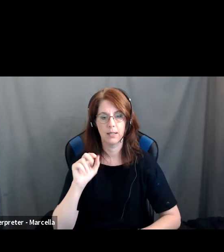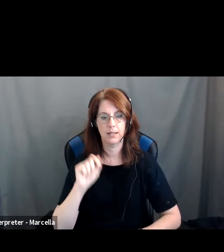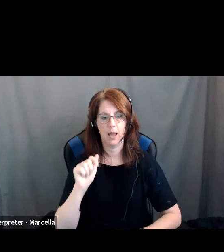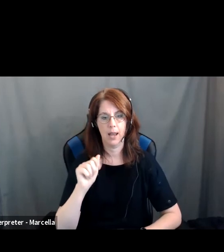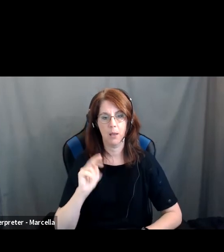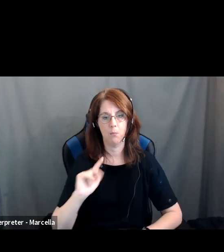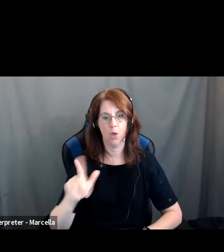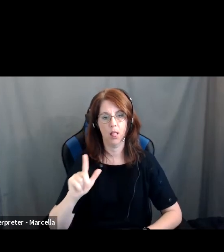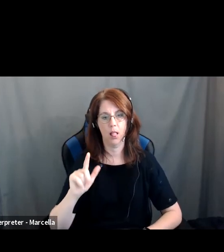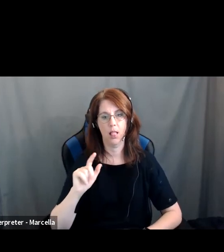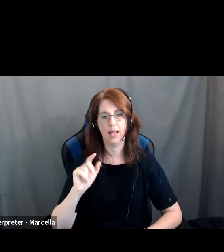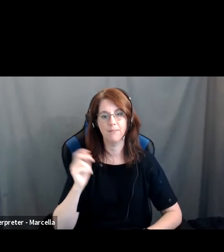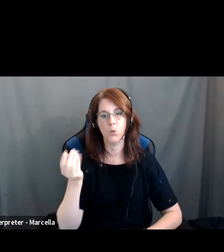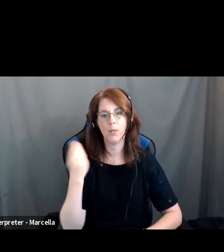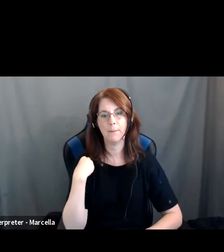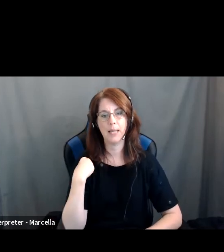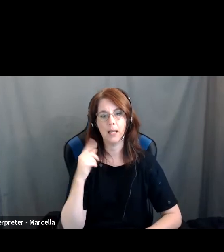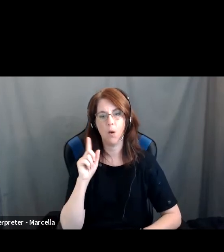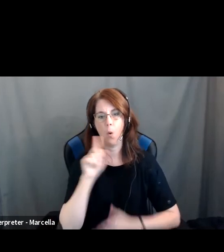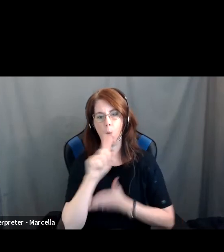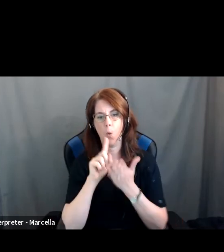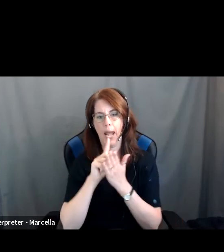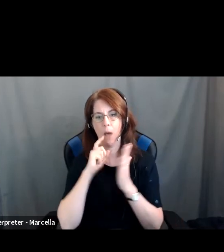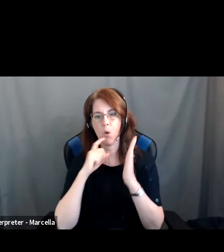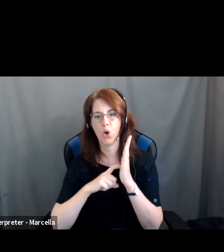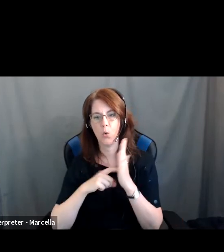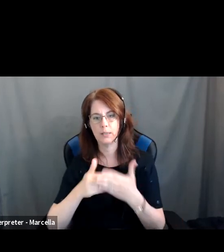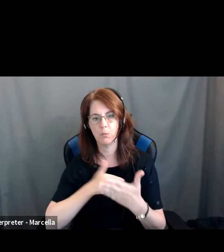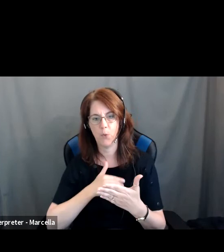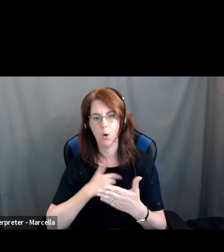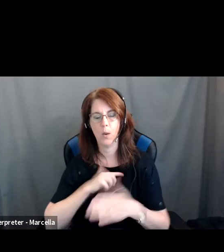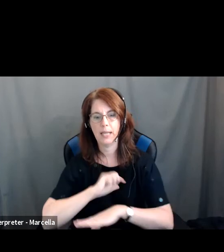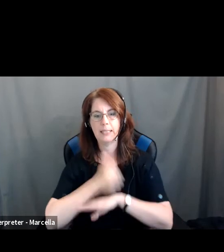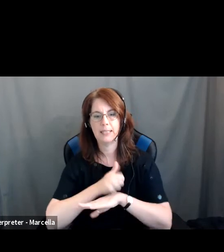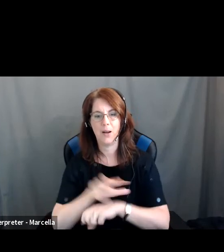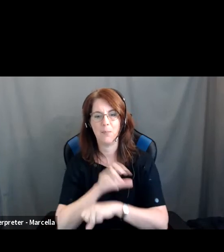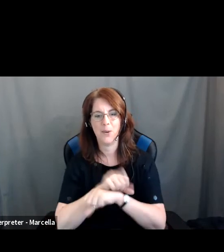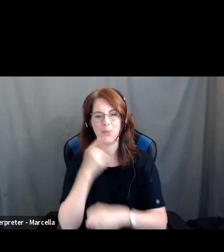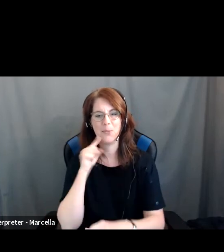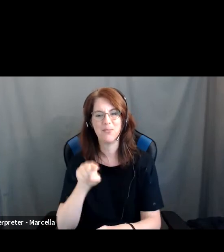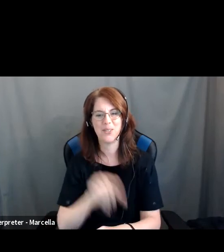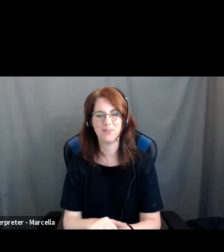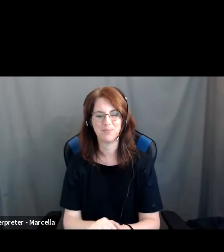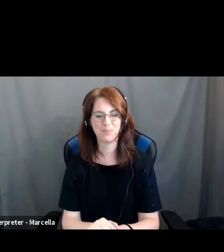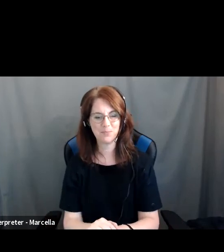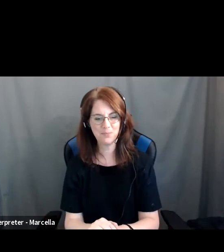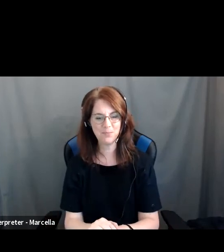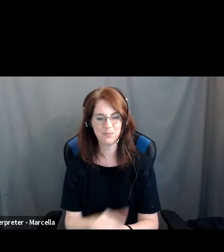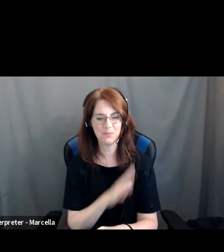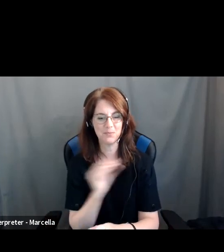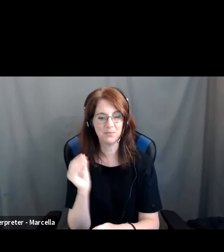molson.april@gmail.com. And if you give me a 1 hour notice at least, we can set an appointment for you. But